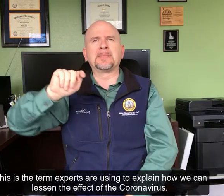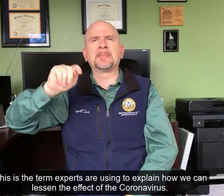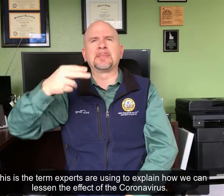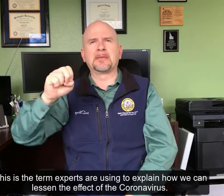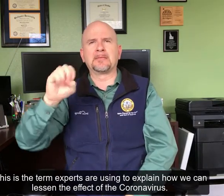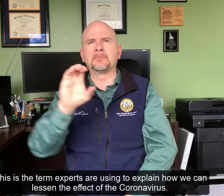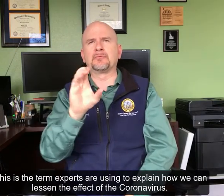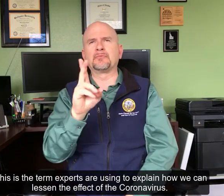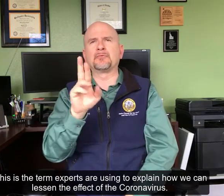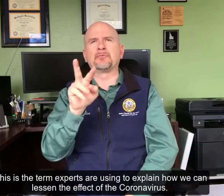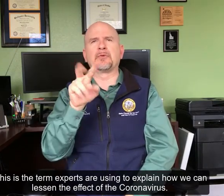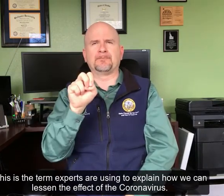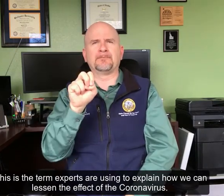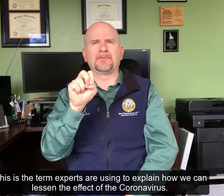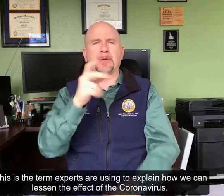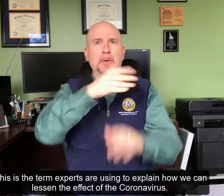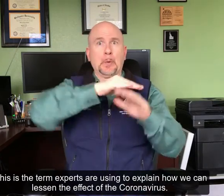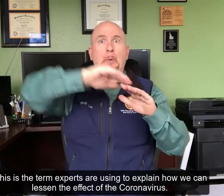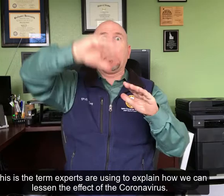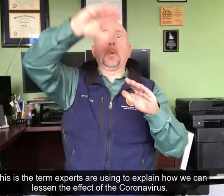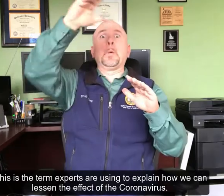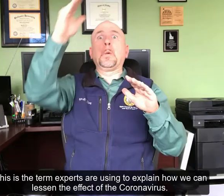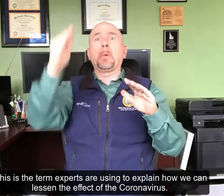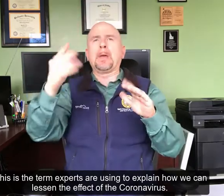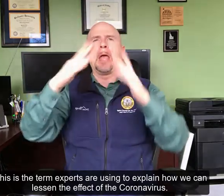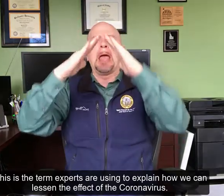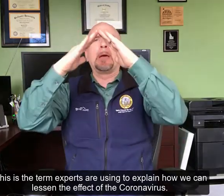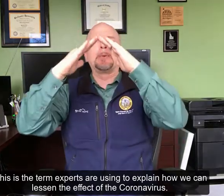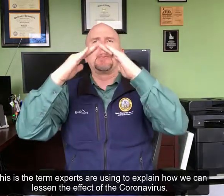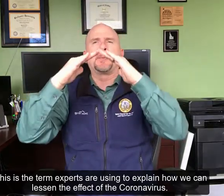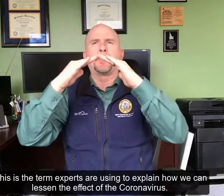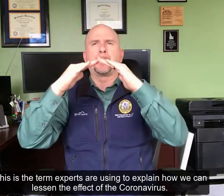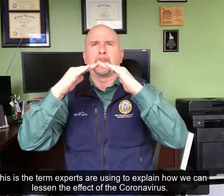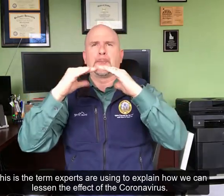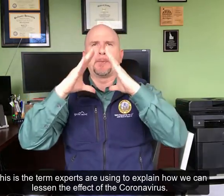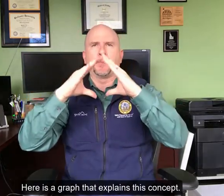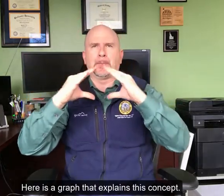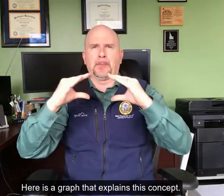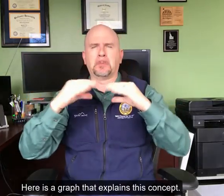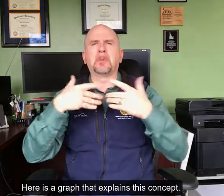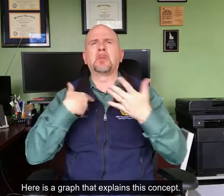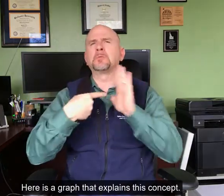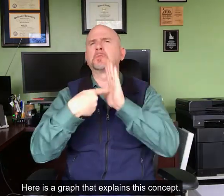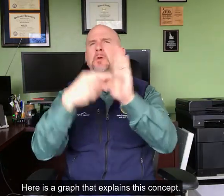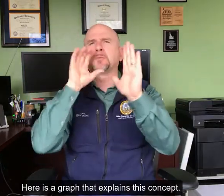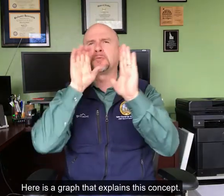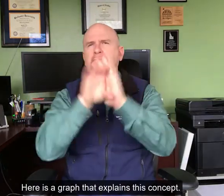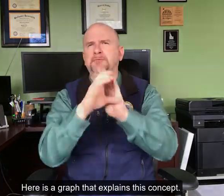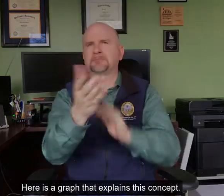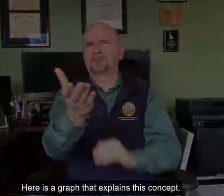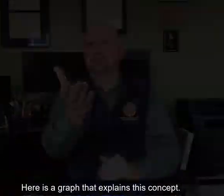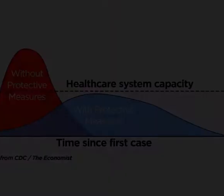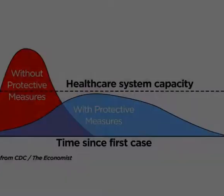to explain how we can lessen the effect of the coronavirus. Here is a graph that explains this concept.